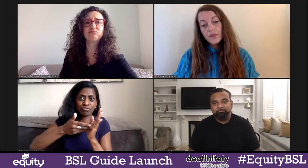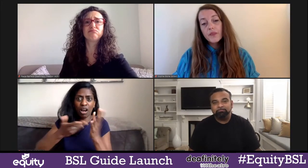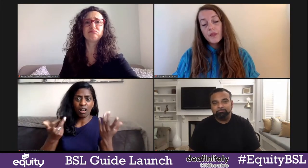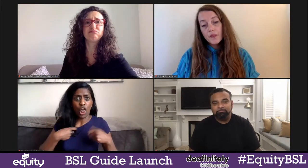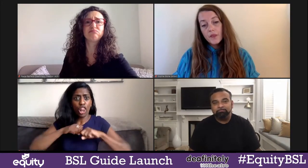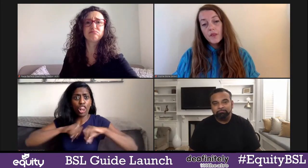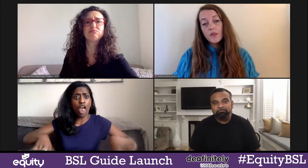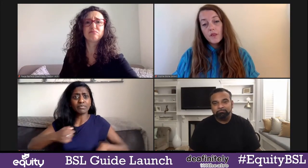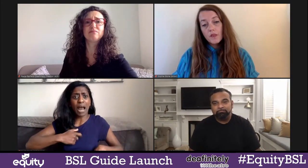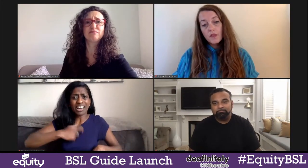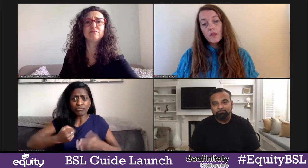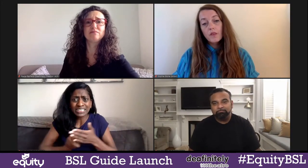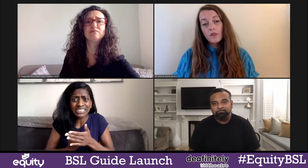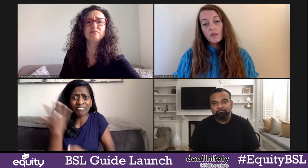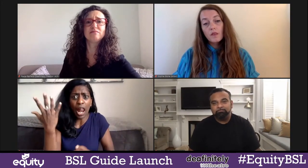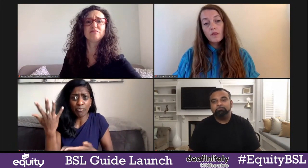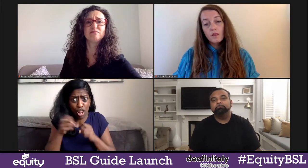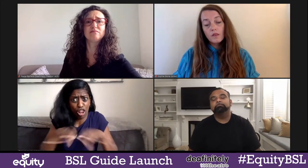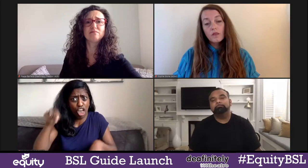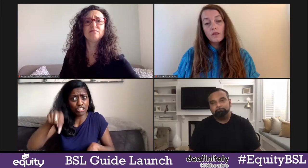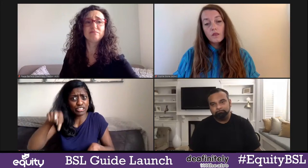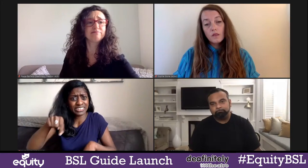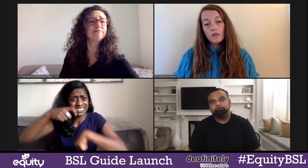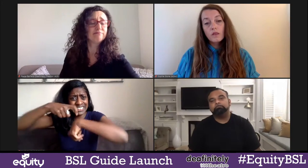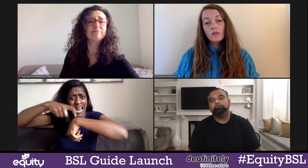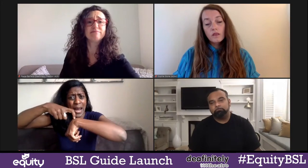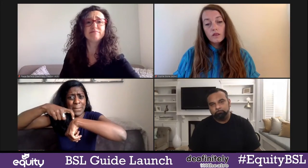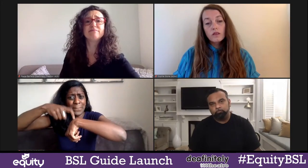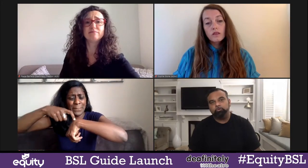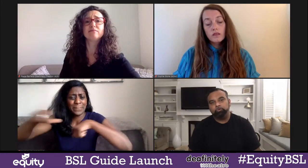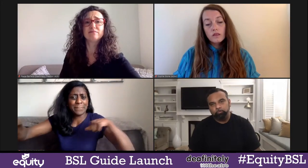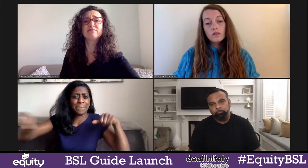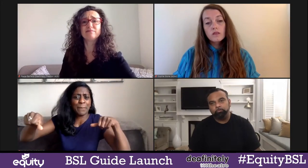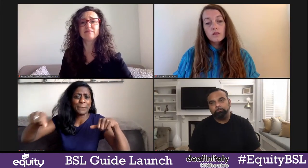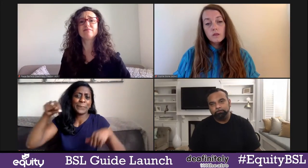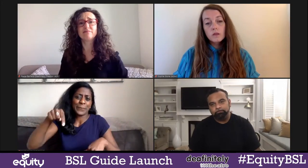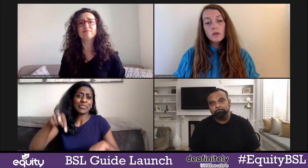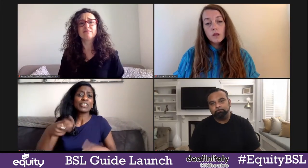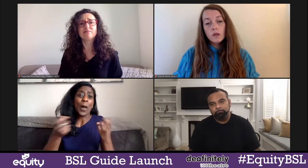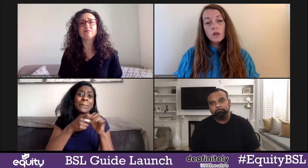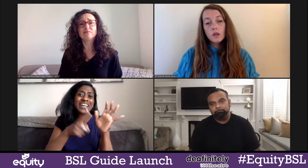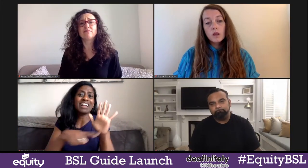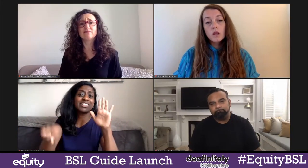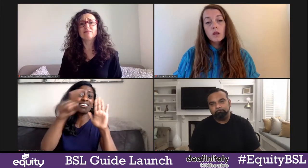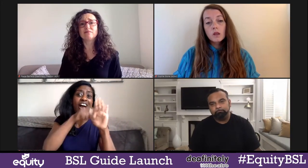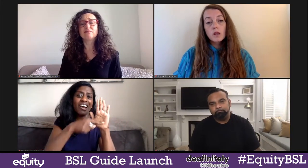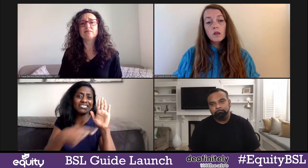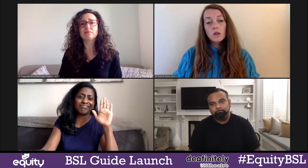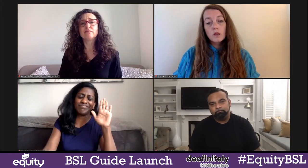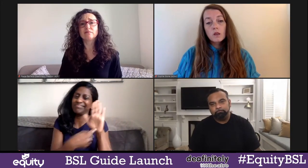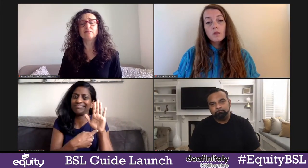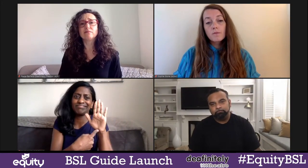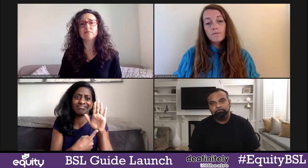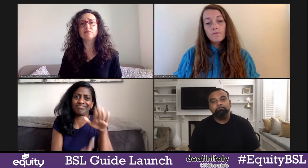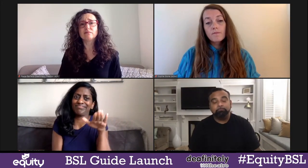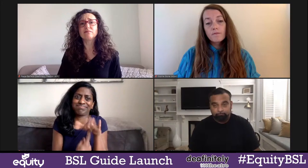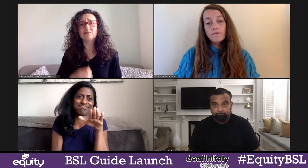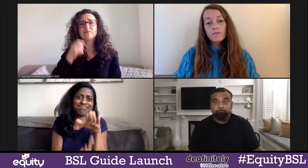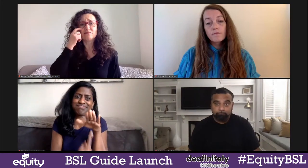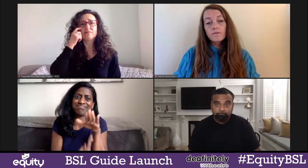often in the rehearsal process, there isn't that time. So in terms of my own character development as an actress, that gets